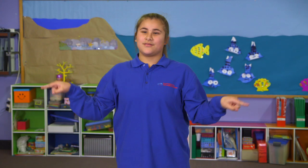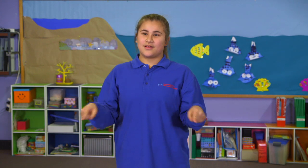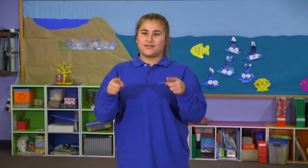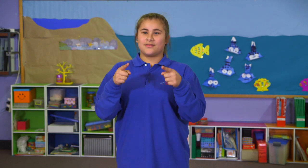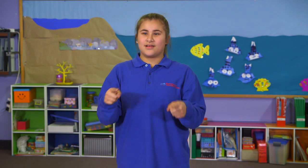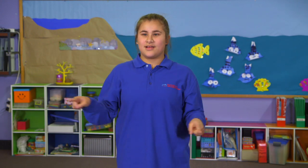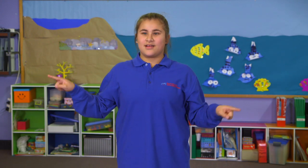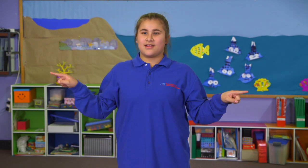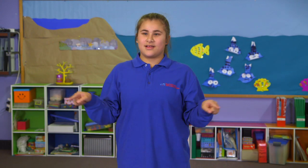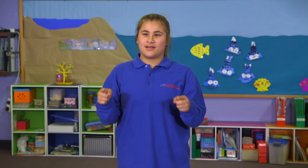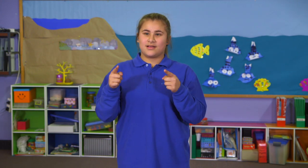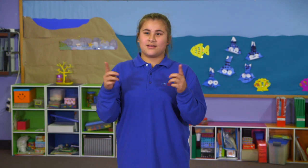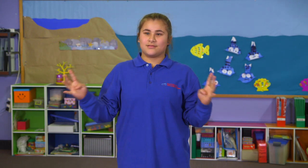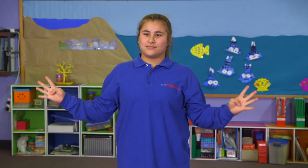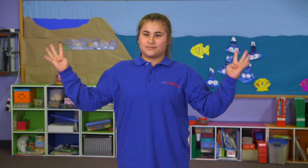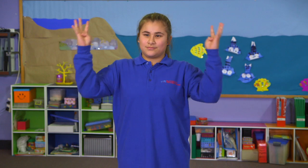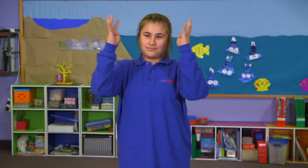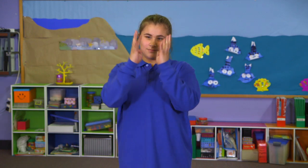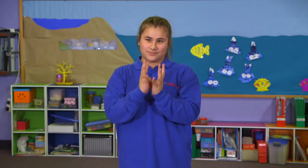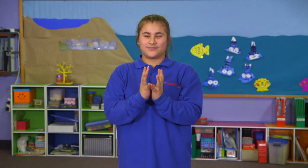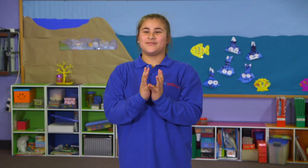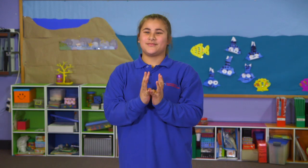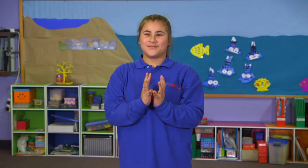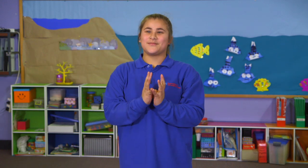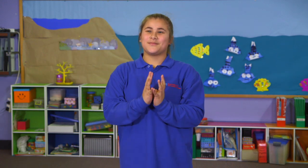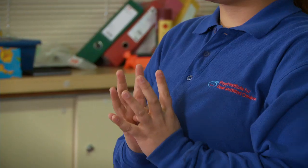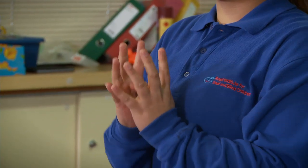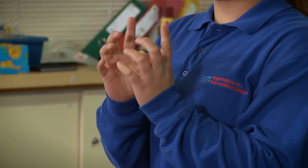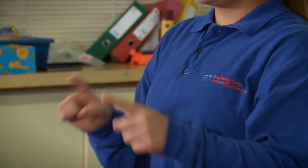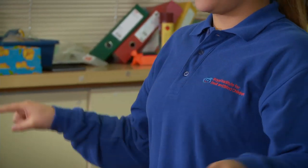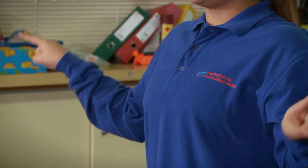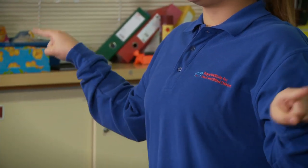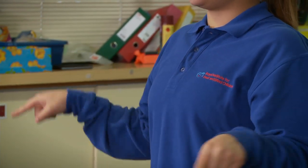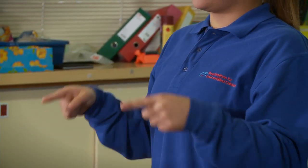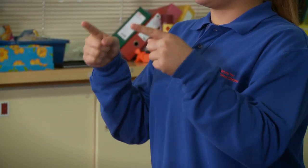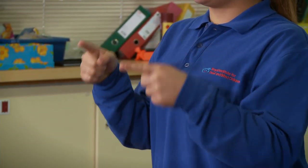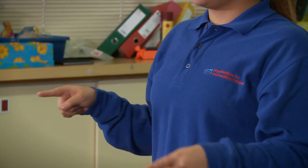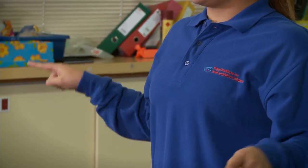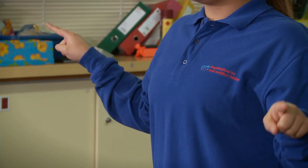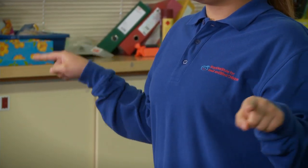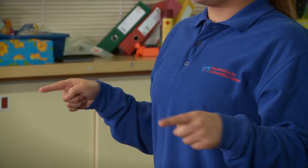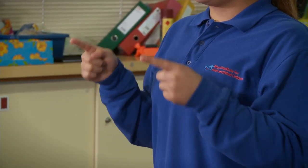music brings people together, music brings people together, and repeating that 4 times.